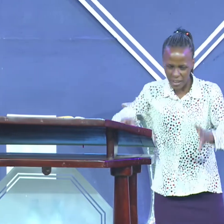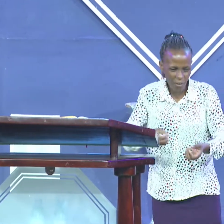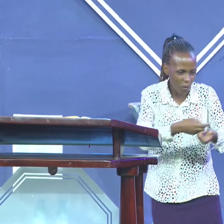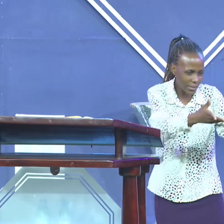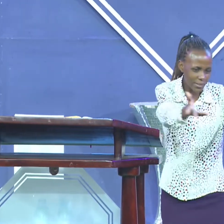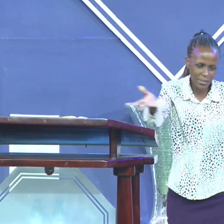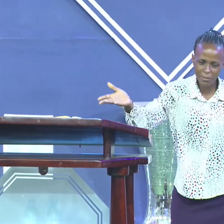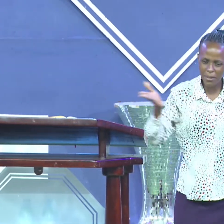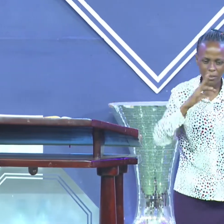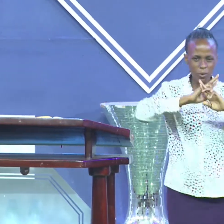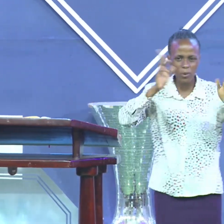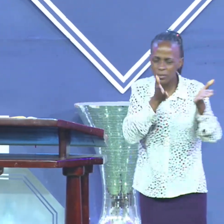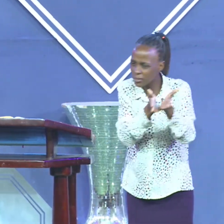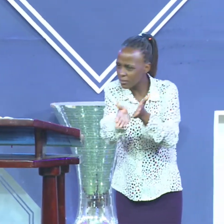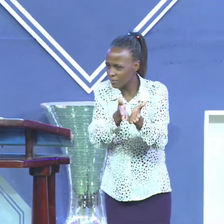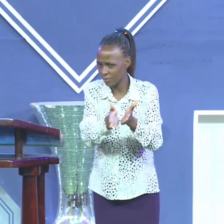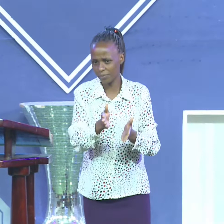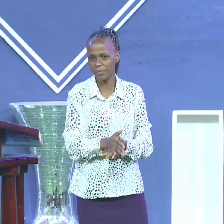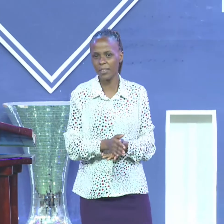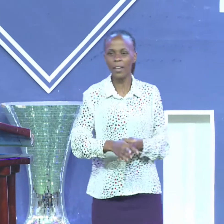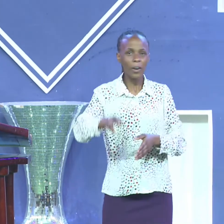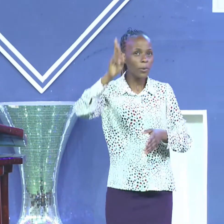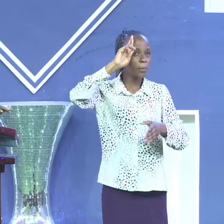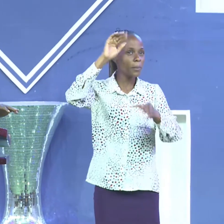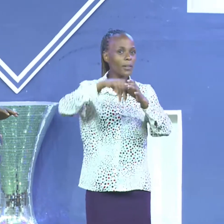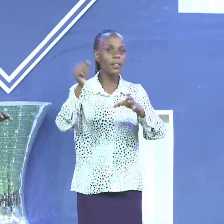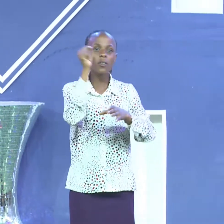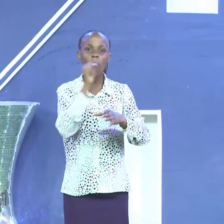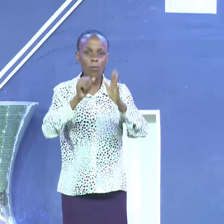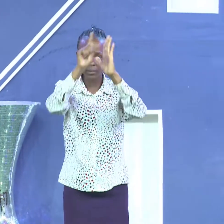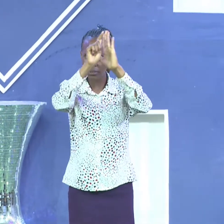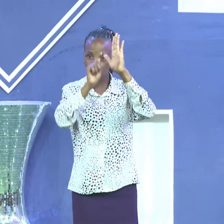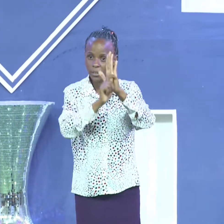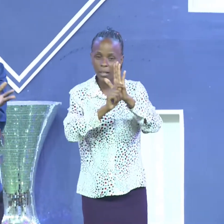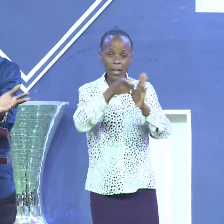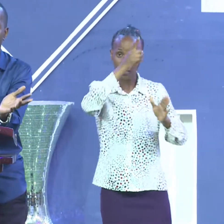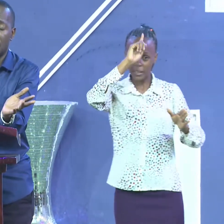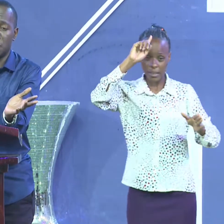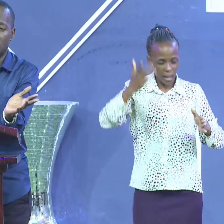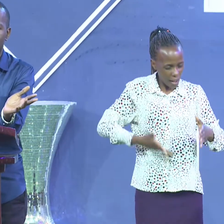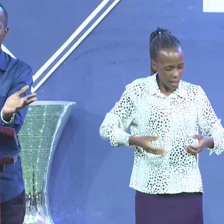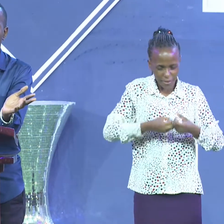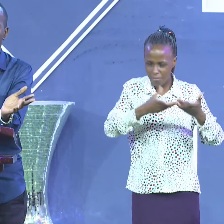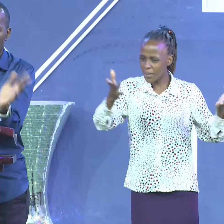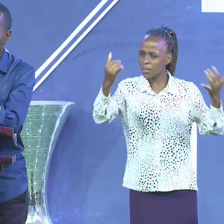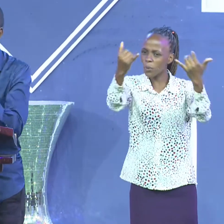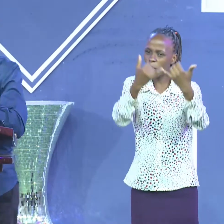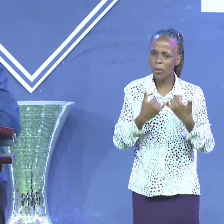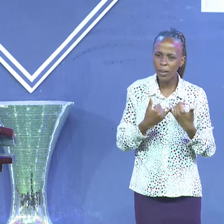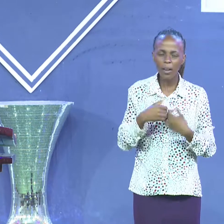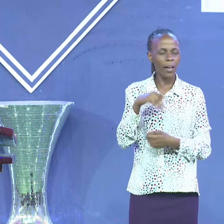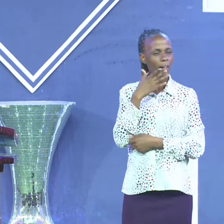desires. There are servants there that are serving him. Remember in the Old Testament, kings had very many